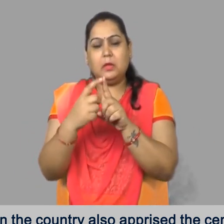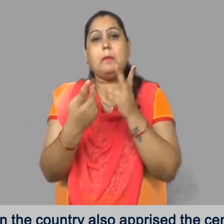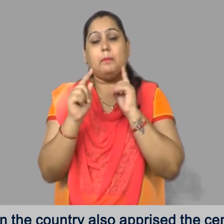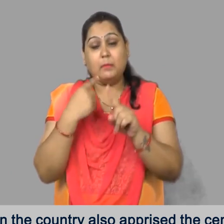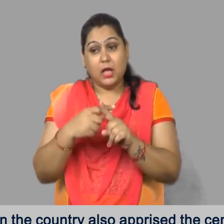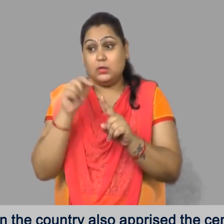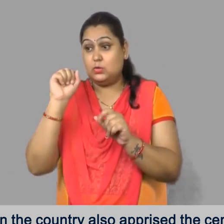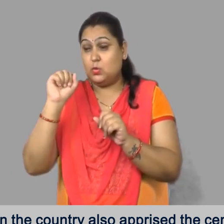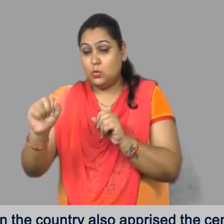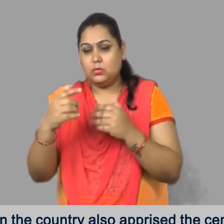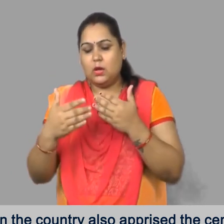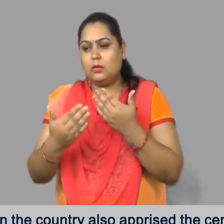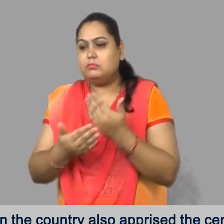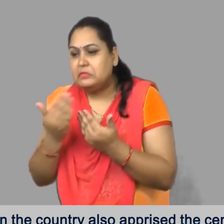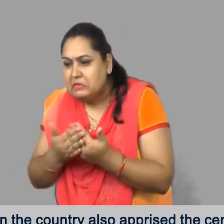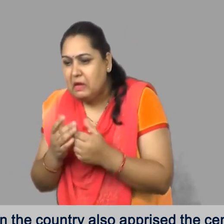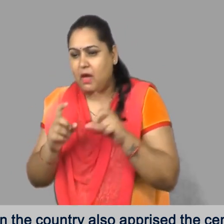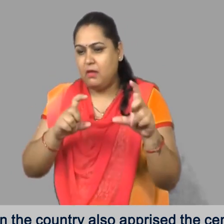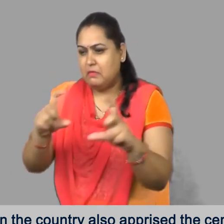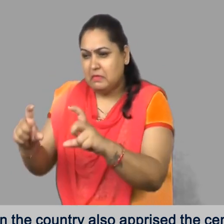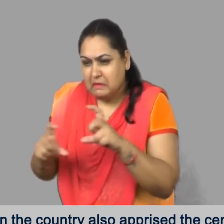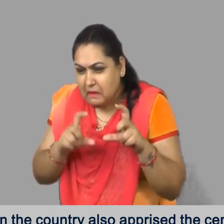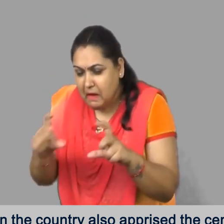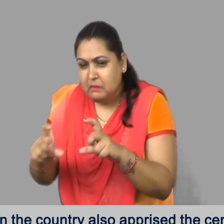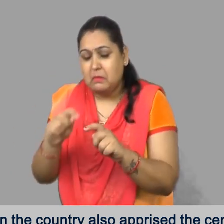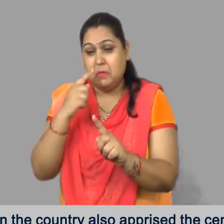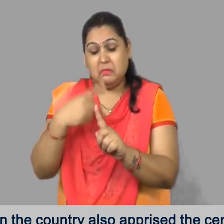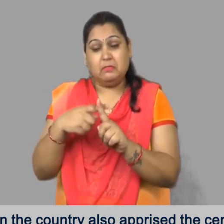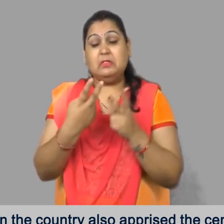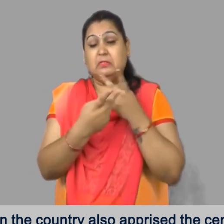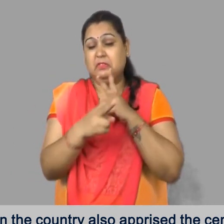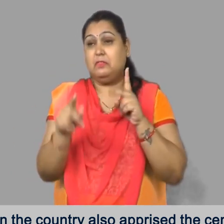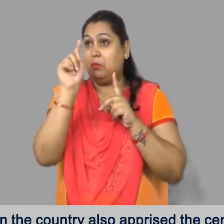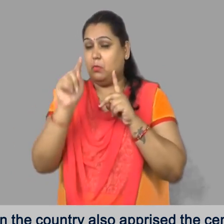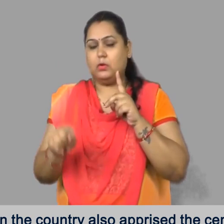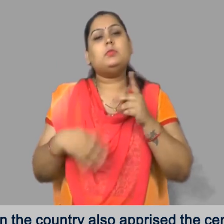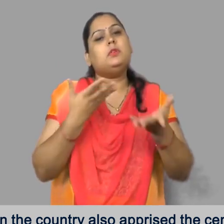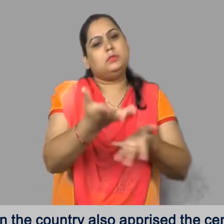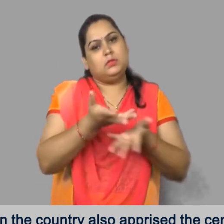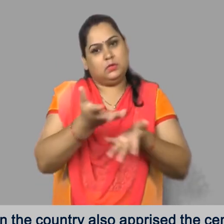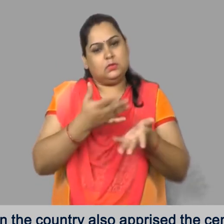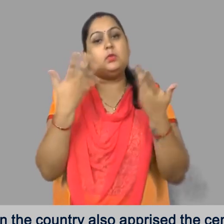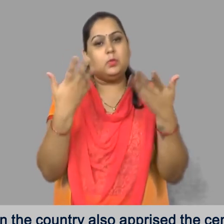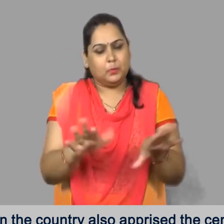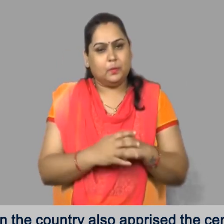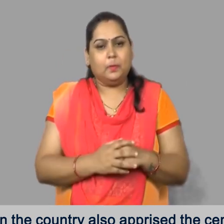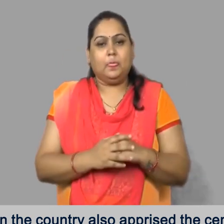came out with the point-by-point guidelines covering various aspects relating to PWDs,